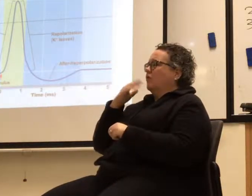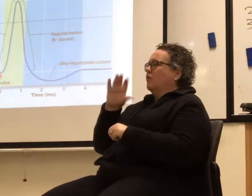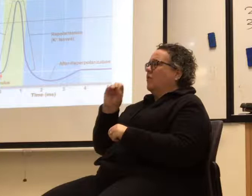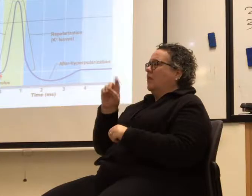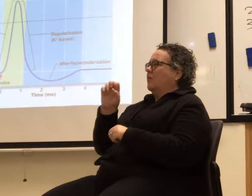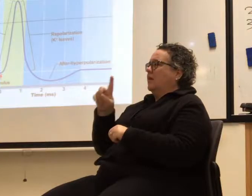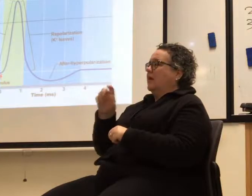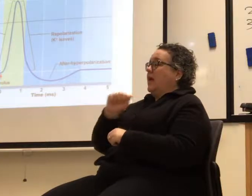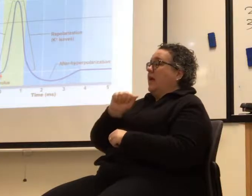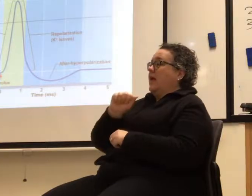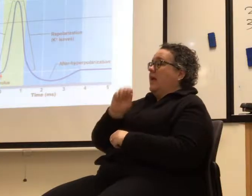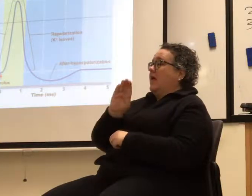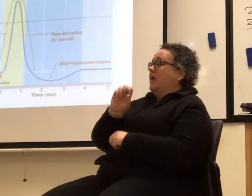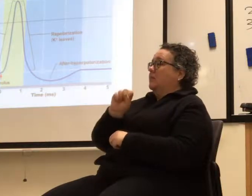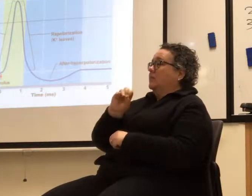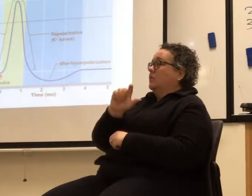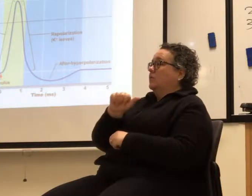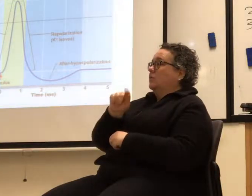versus refractory period.